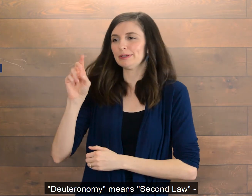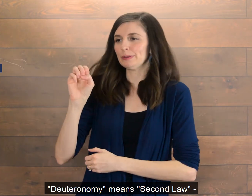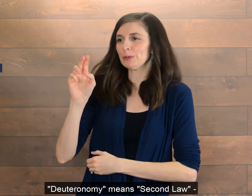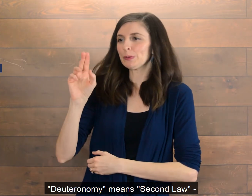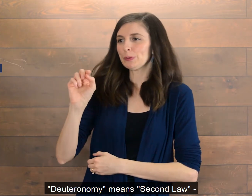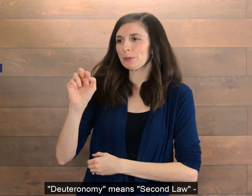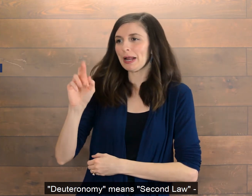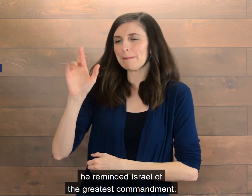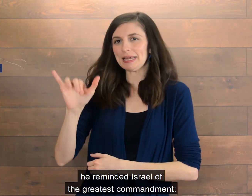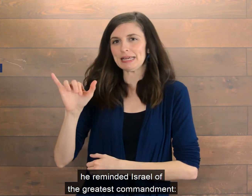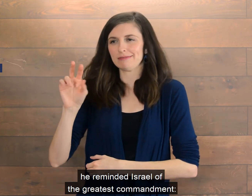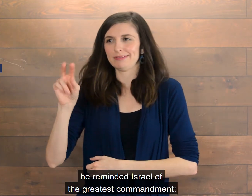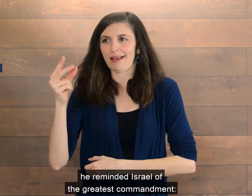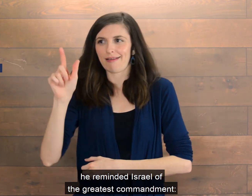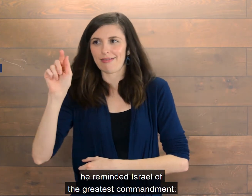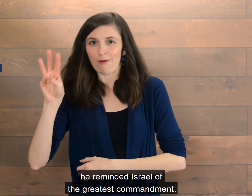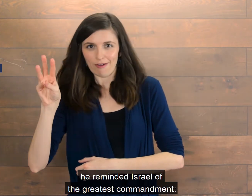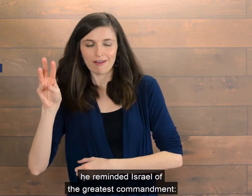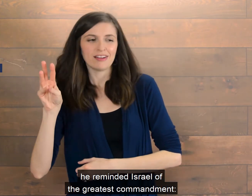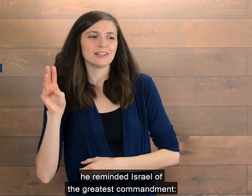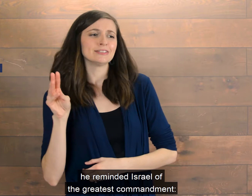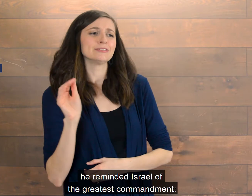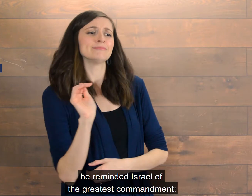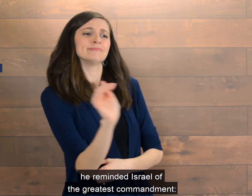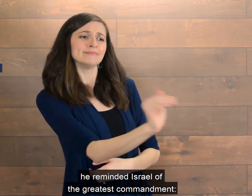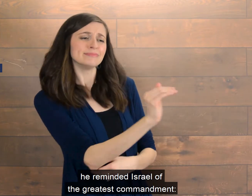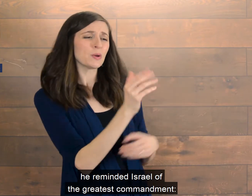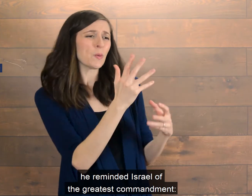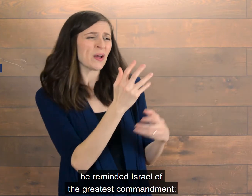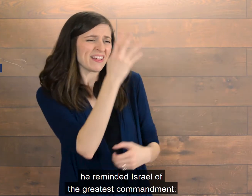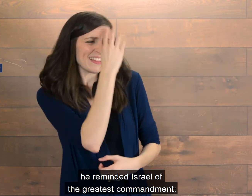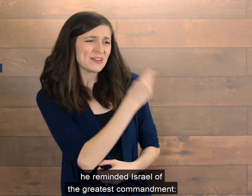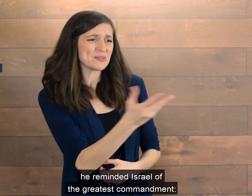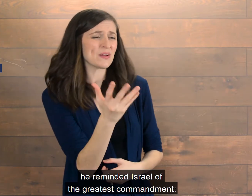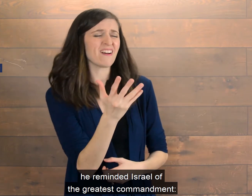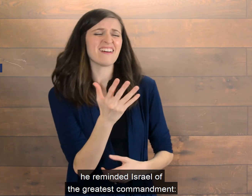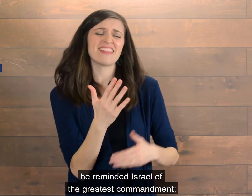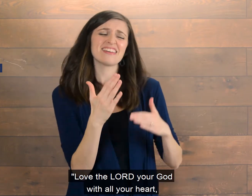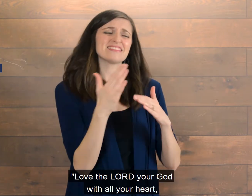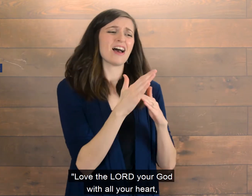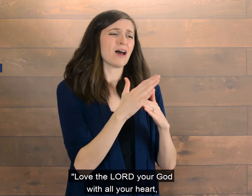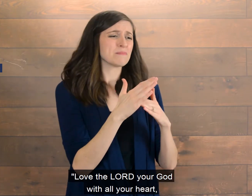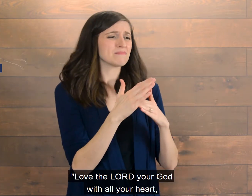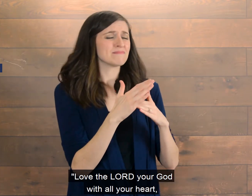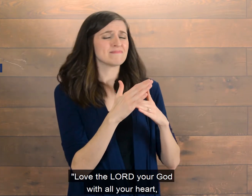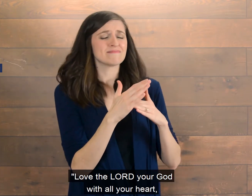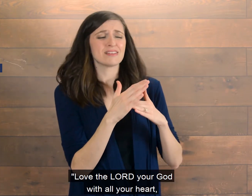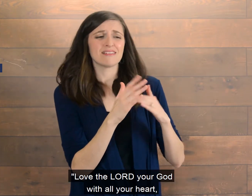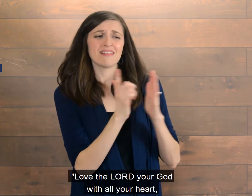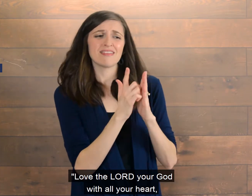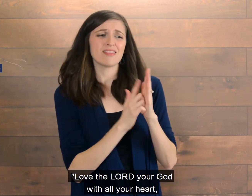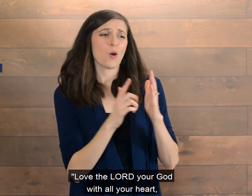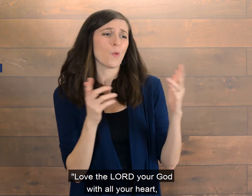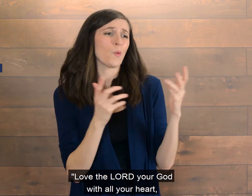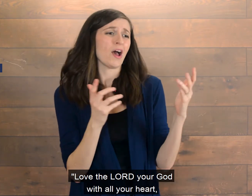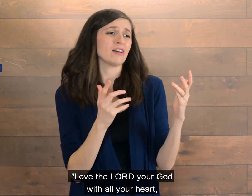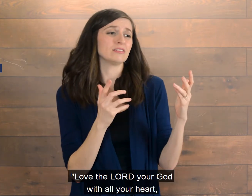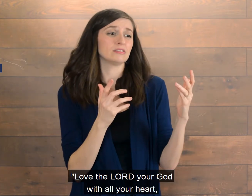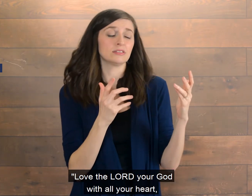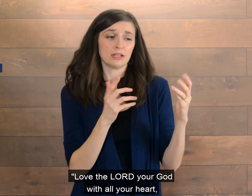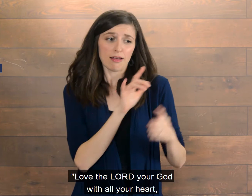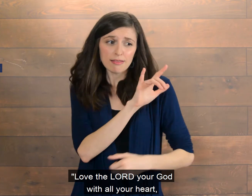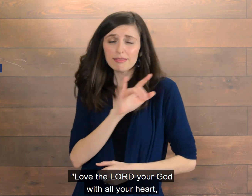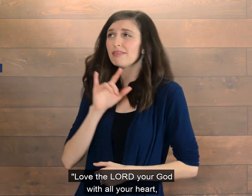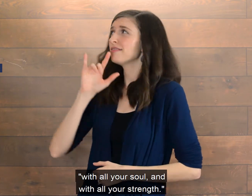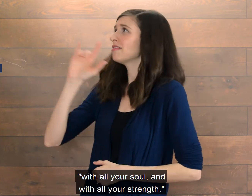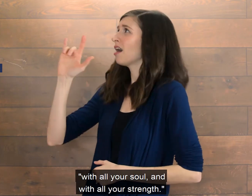second law, he reminded Israel of the greatest commandment, quote, love the Lord your God with all